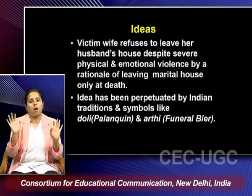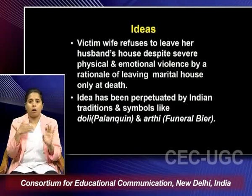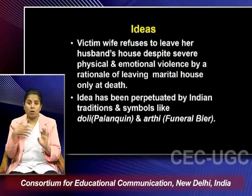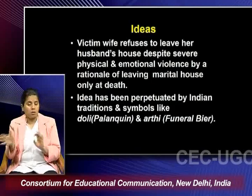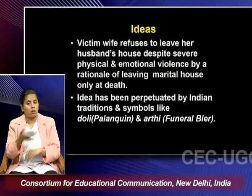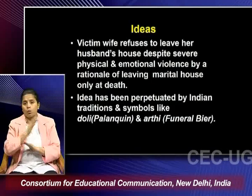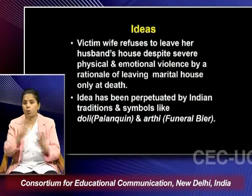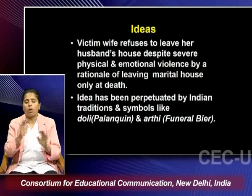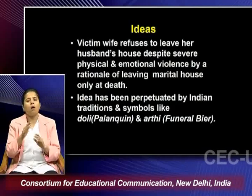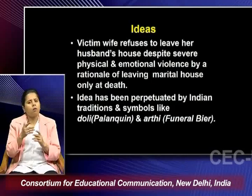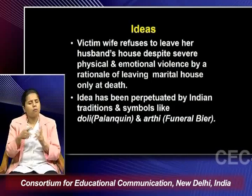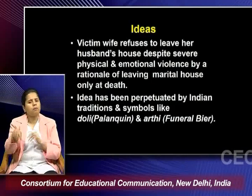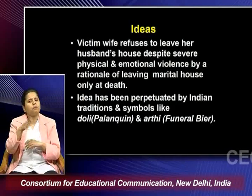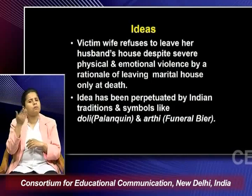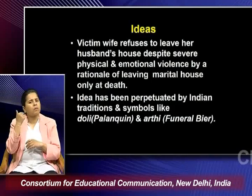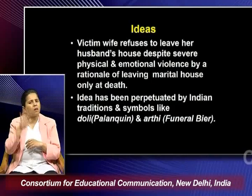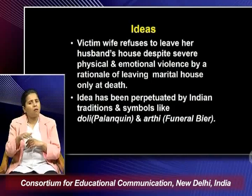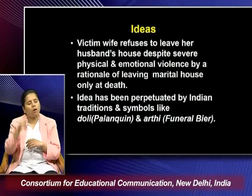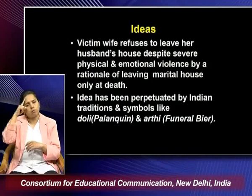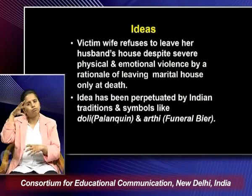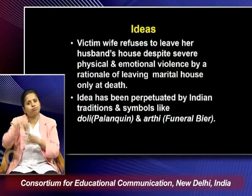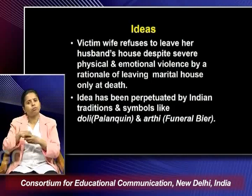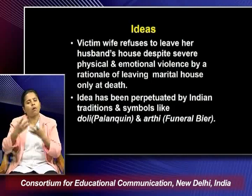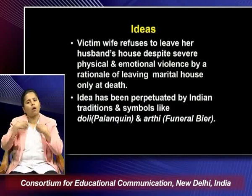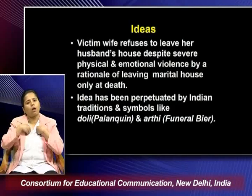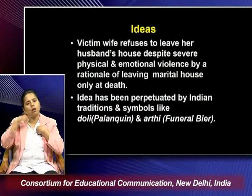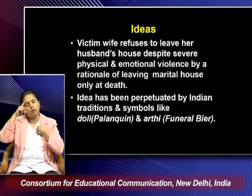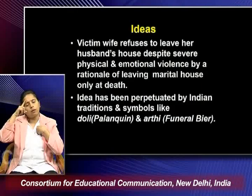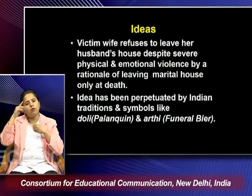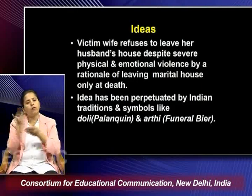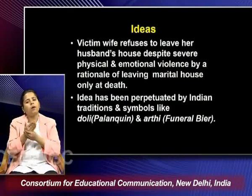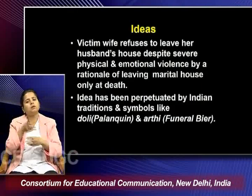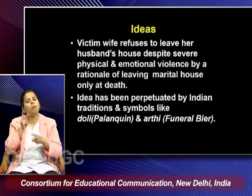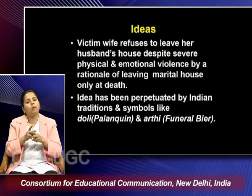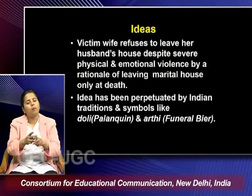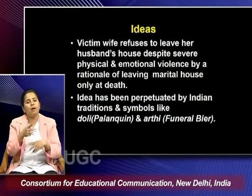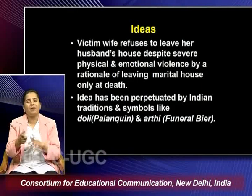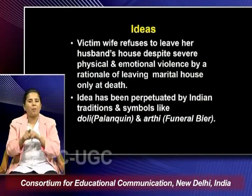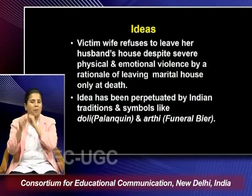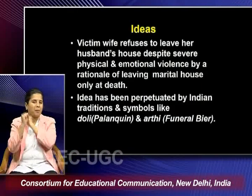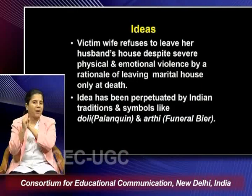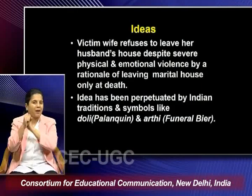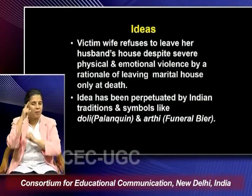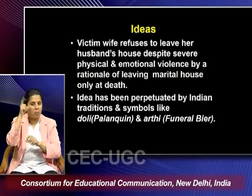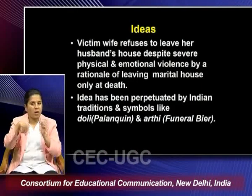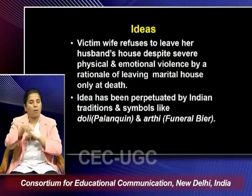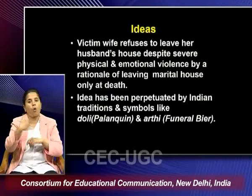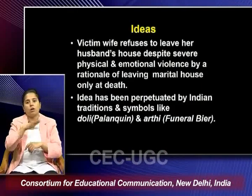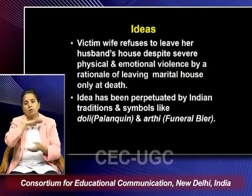is also being perpetuated by the Indian traditions and symbols like Doli, palanquin and Arthi,